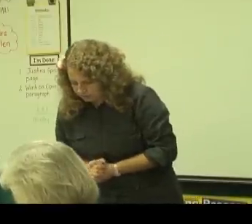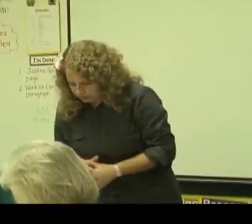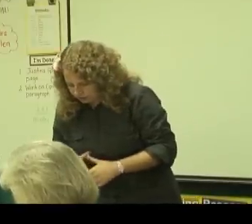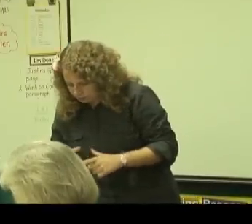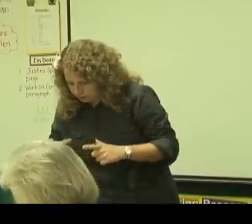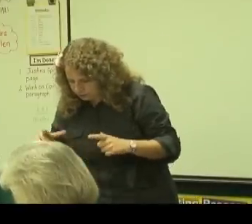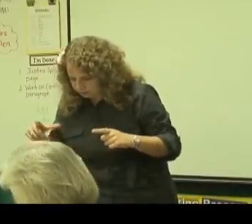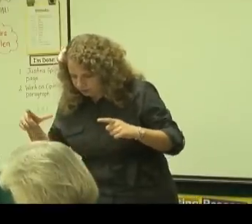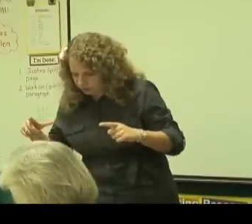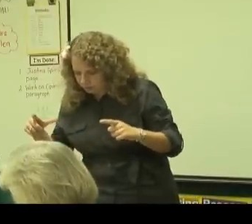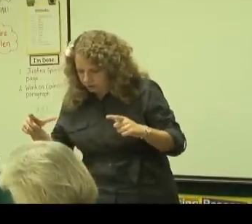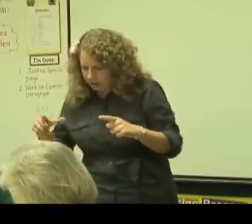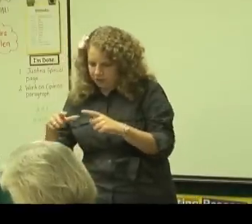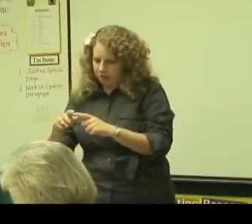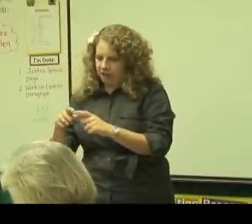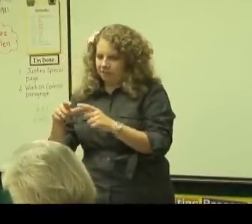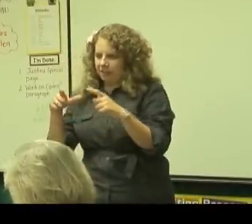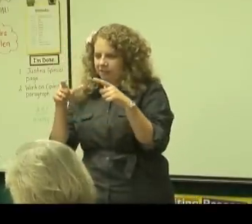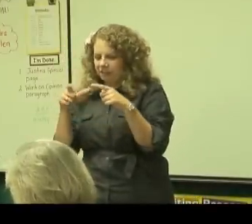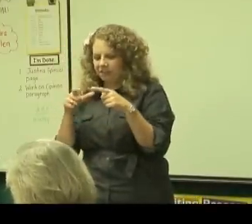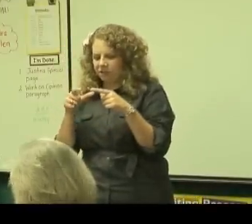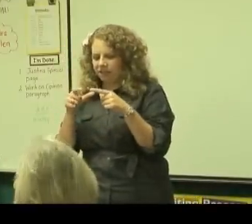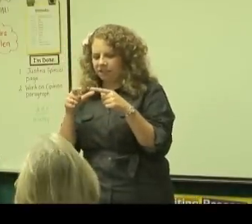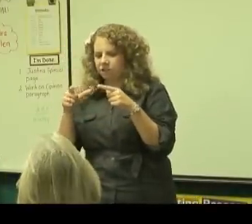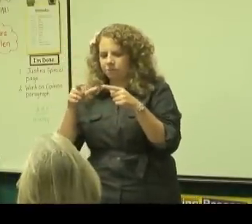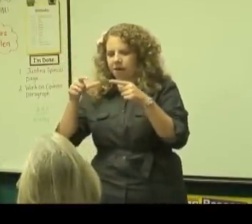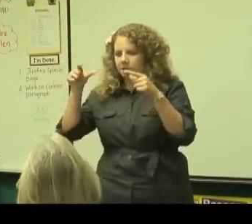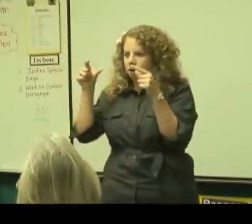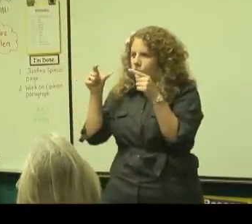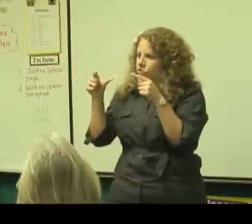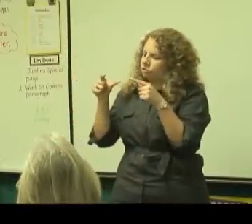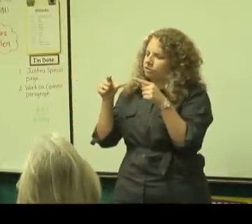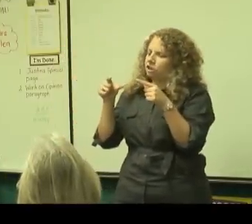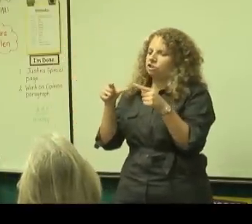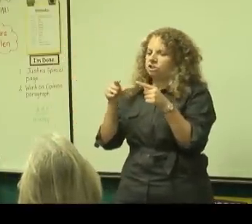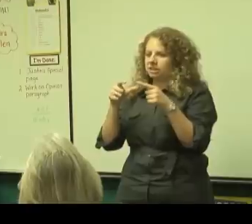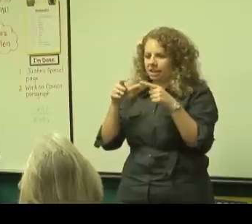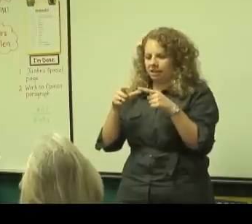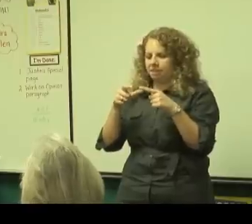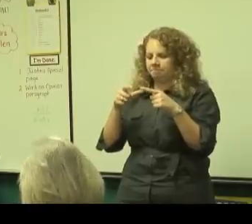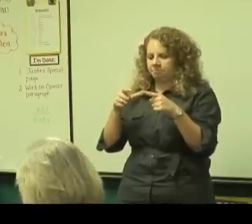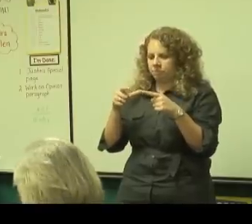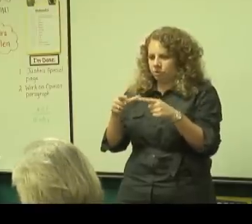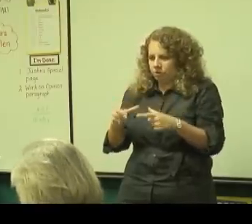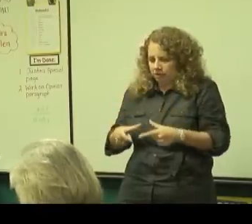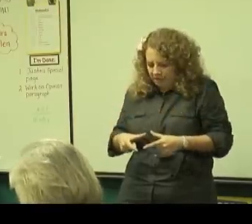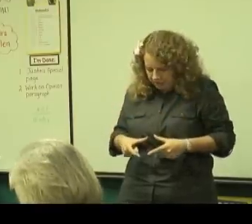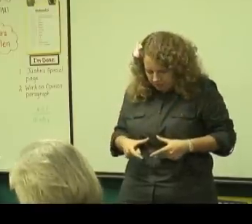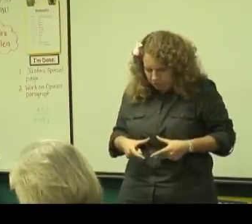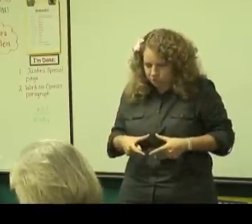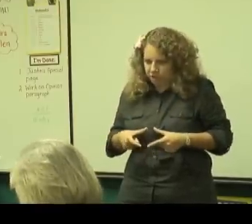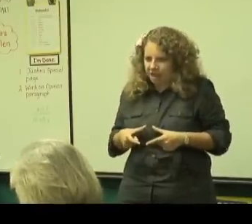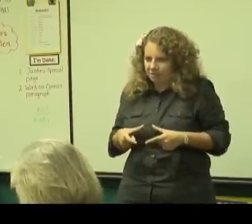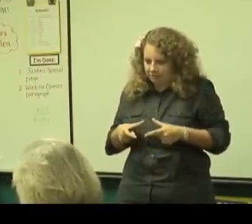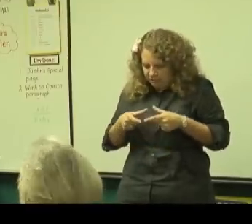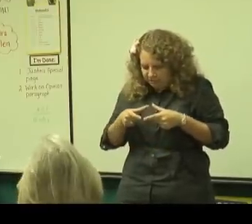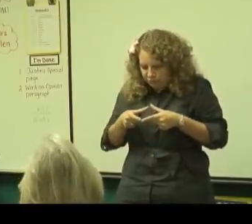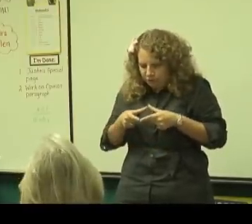Now if you put them farther apart and you kind of like if you're like this, you might close your fingers just slightly so they're like closer, kind of like if you're going to